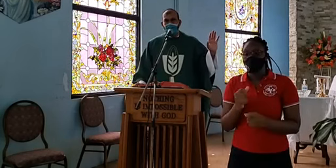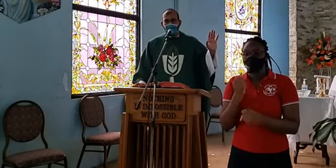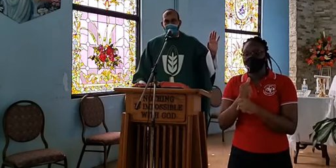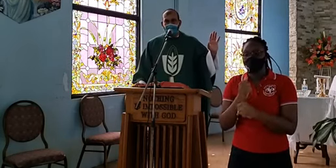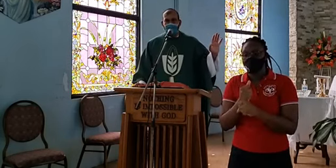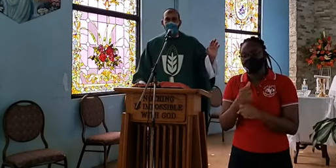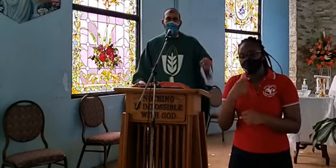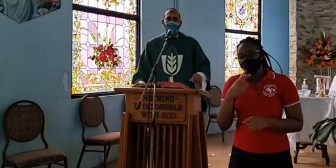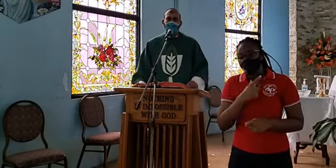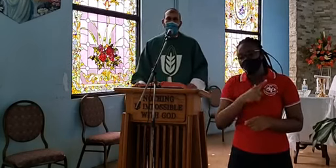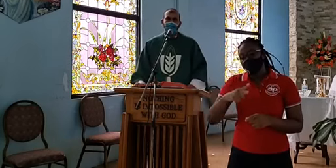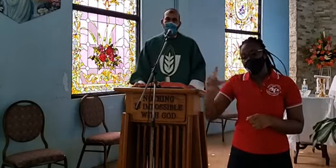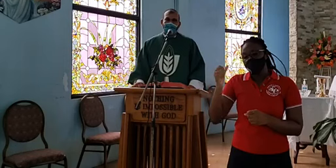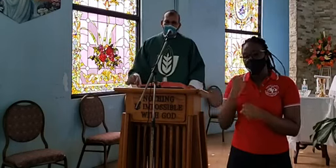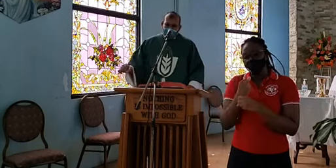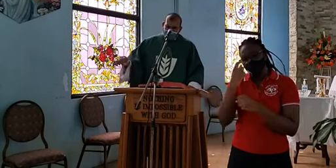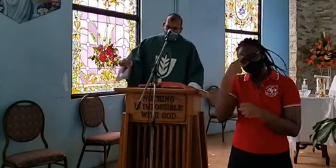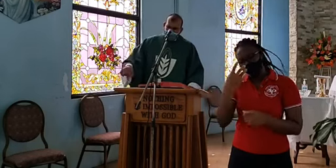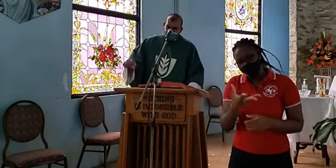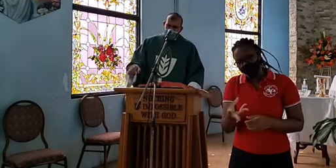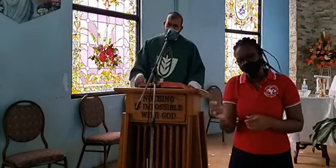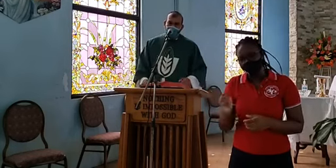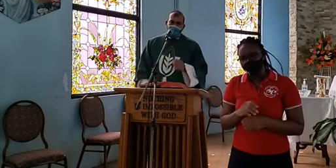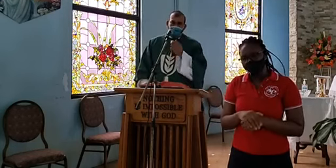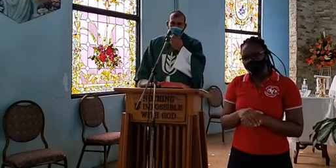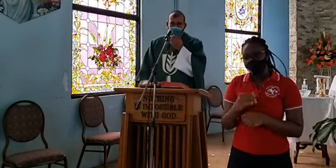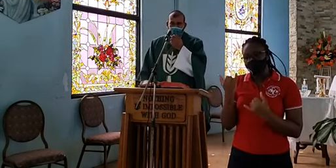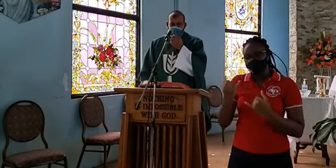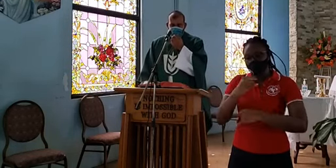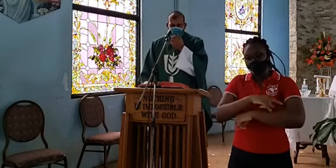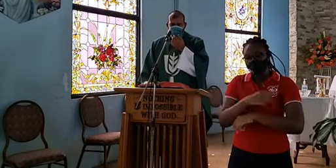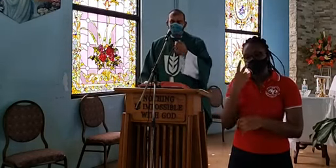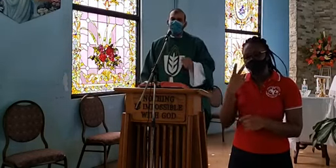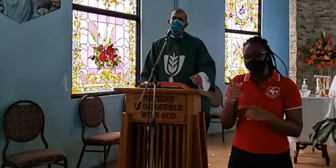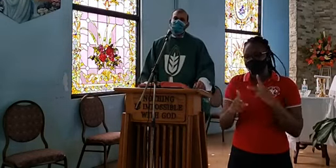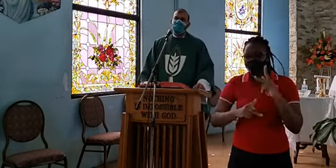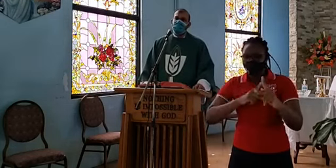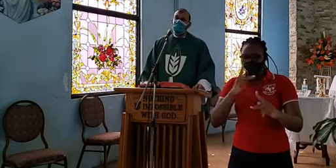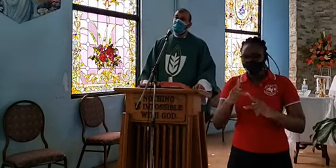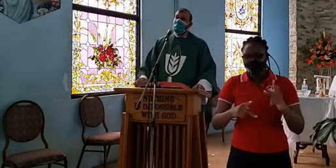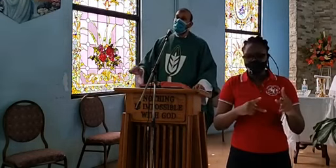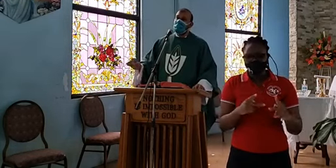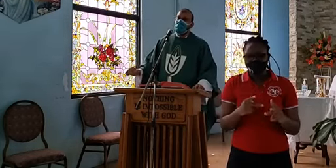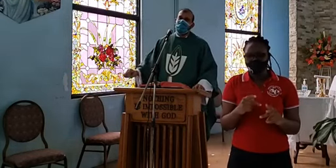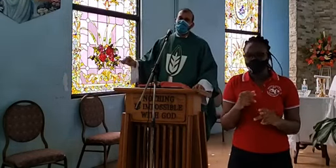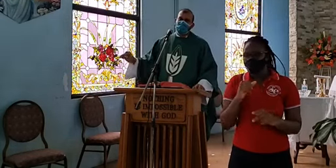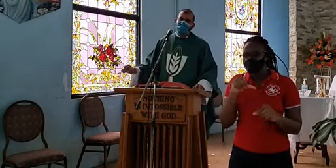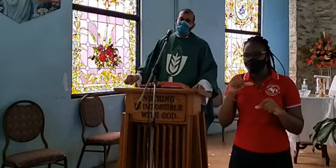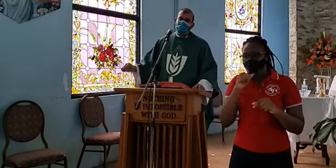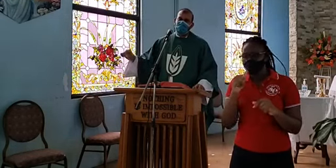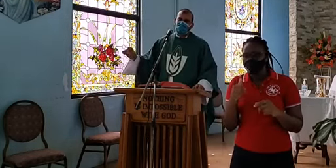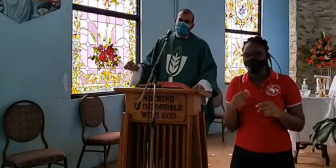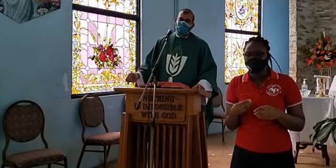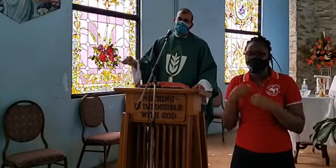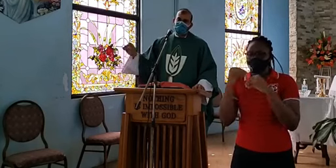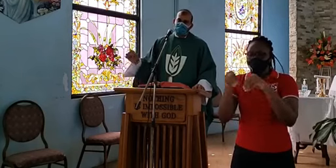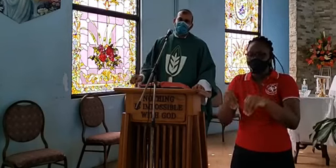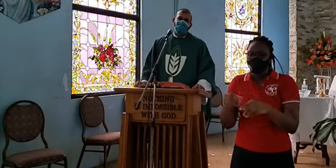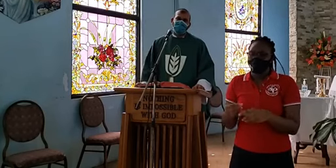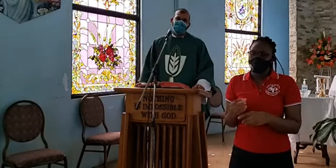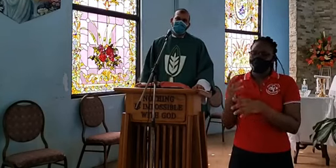Lord will for them. In today's gospel, we see that the people did not place their trust